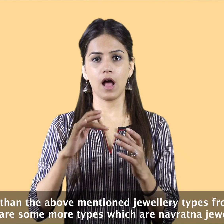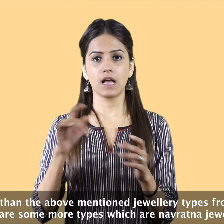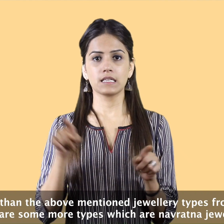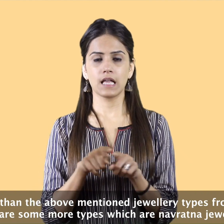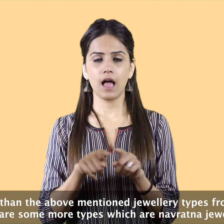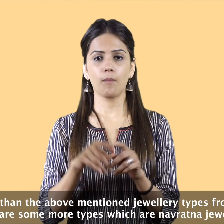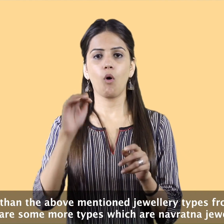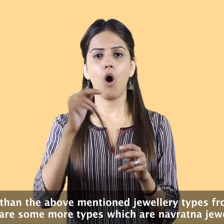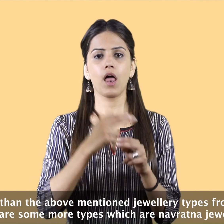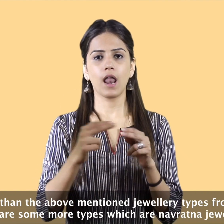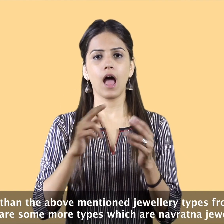jewelry.